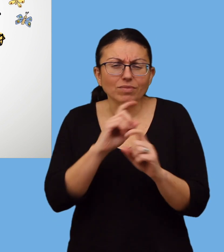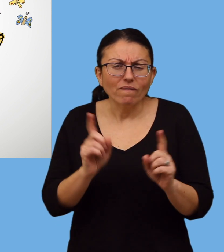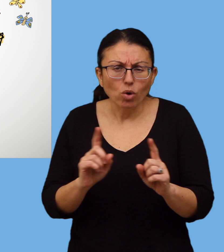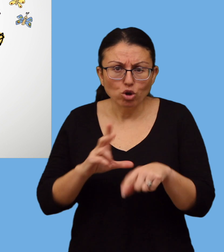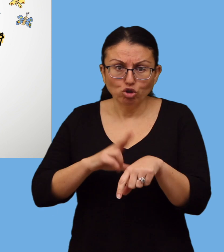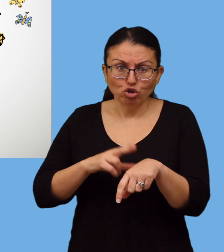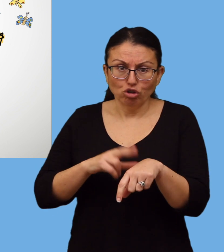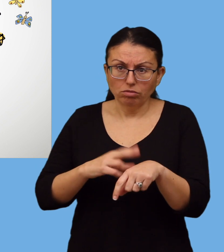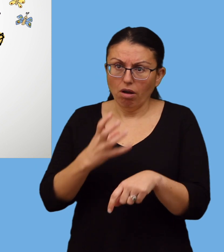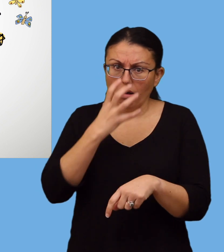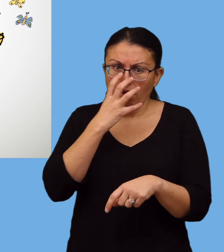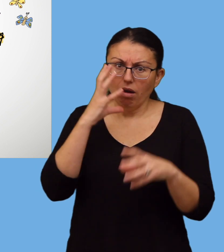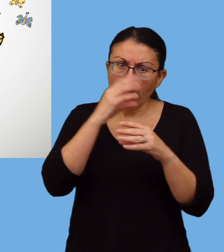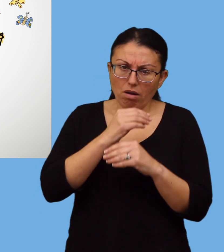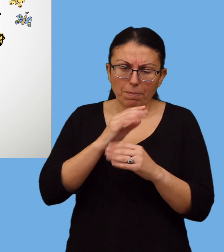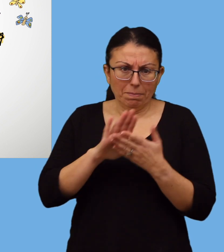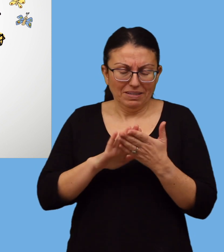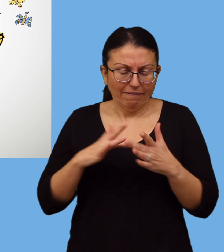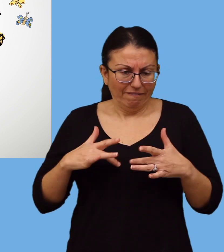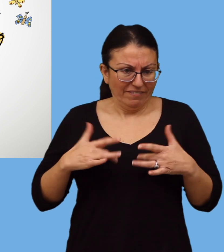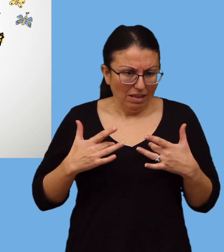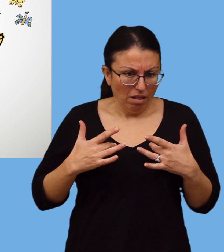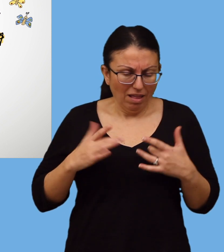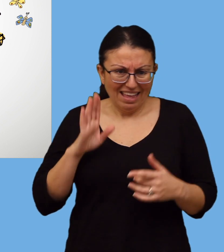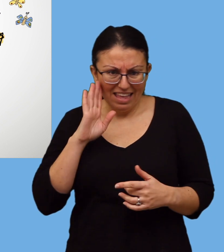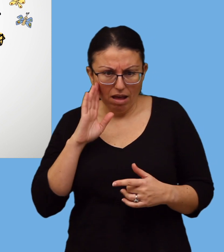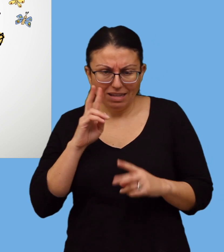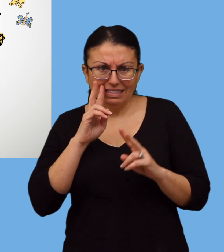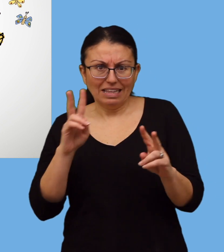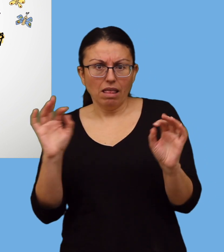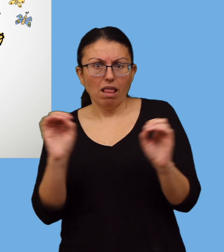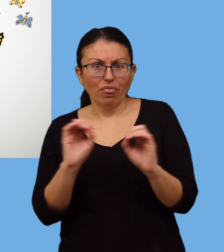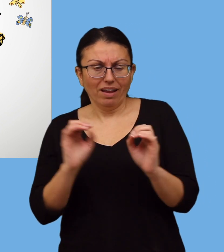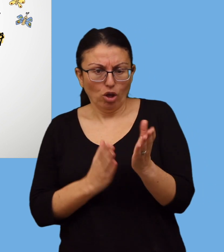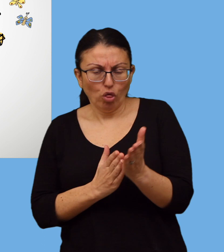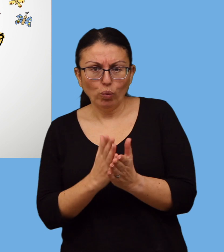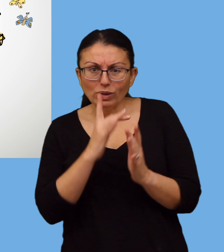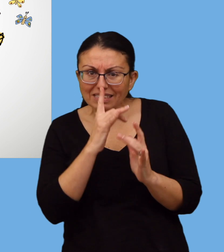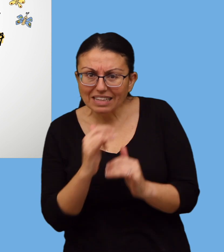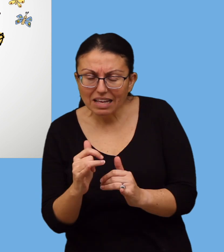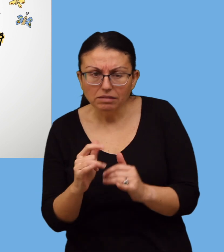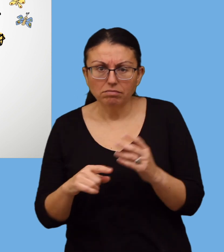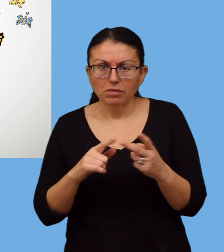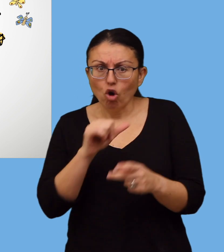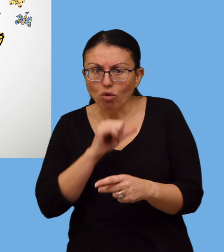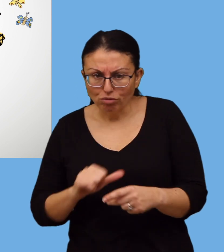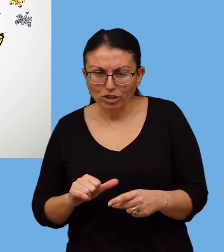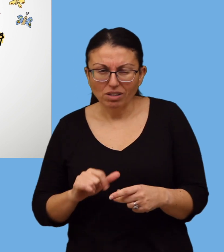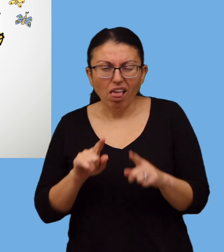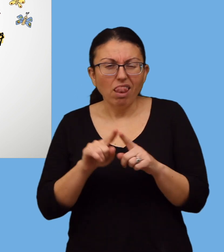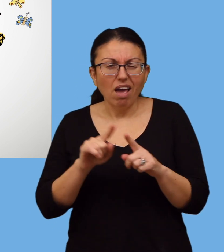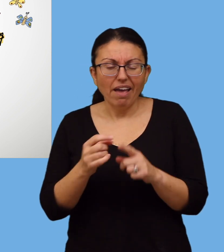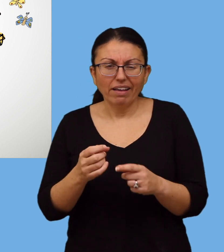doctor gives you medicine so that you don't feel, hear or see anything during a test or operation. It's a bit like a really